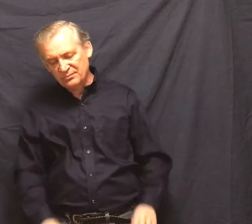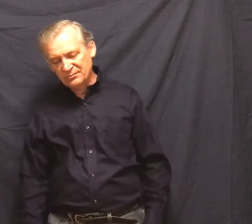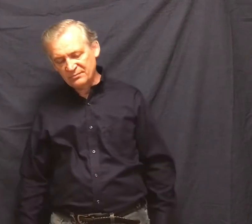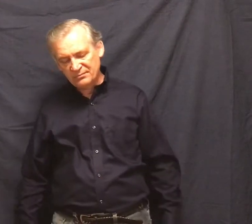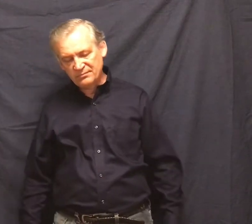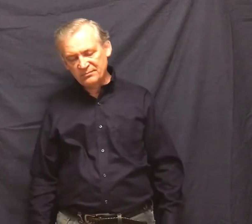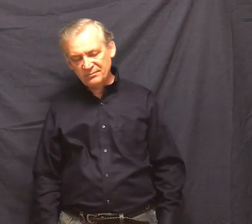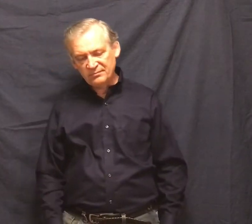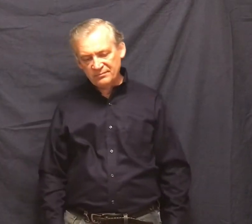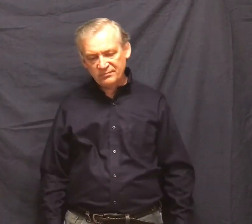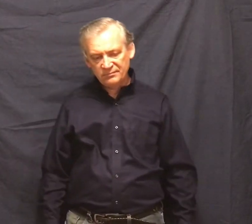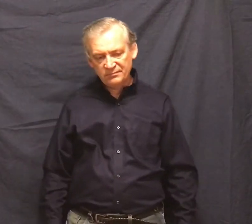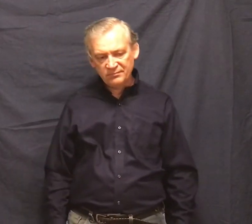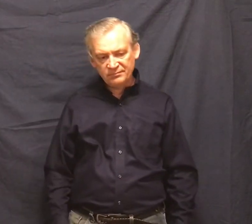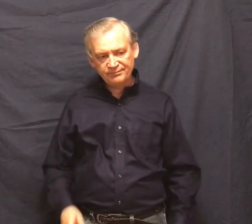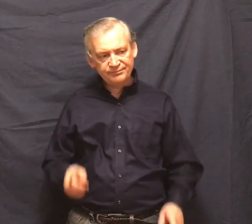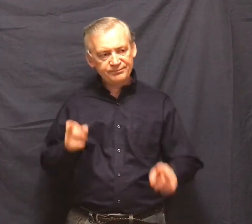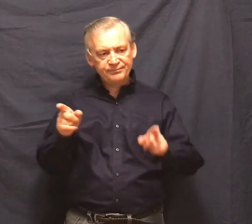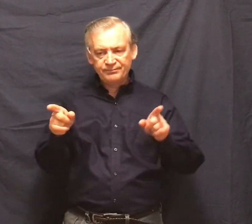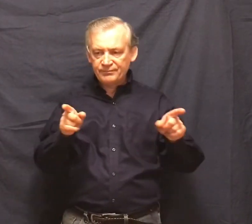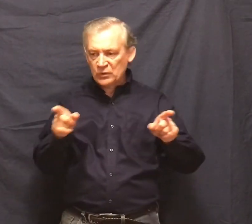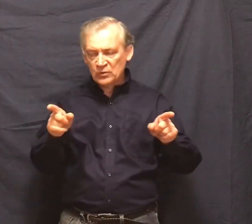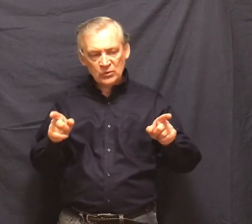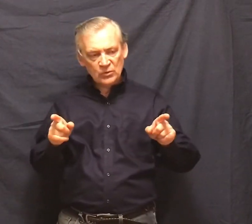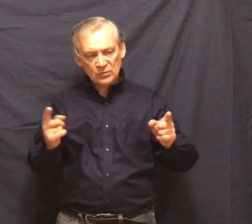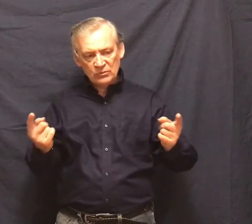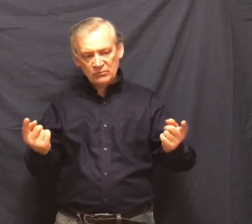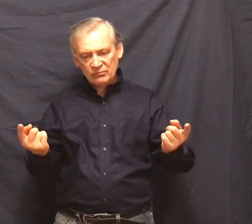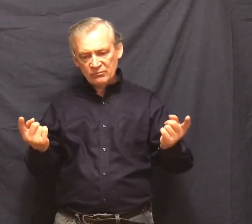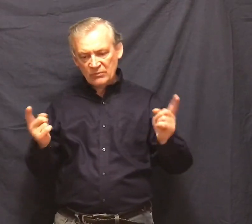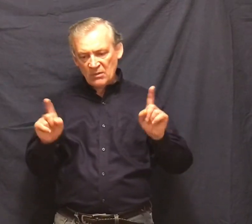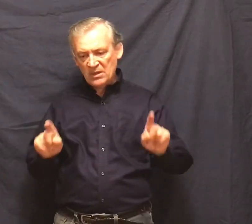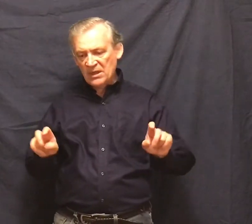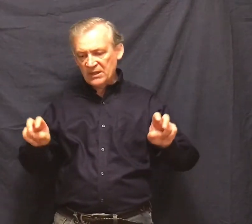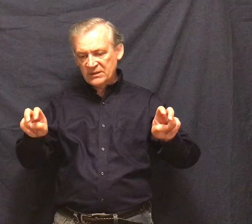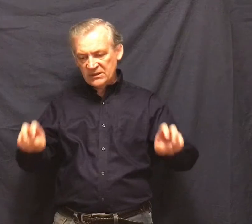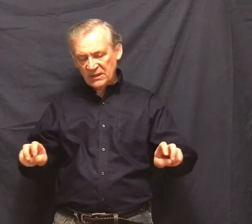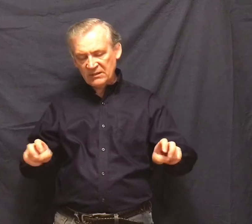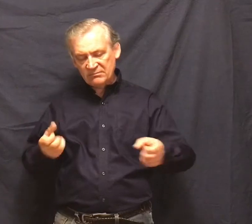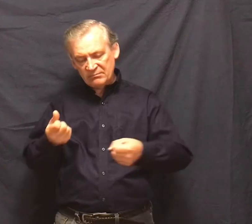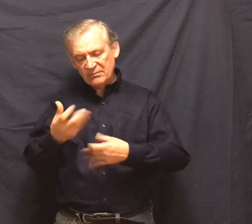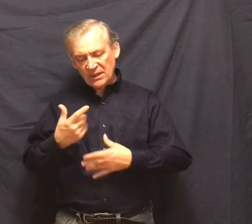You guys coming in and setting made me forget. What she says is true.